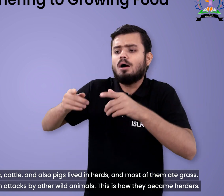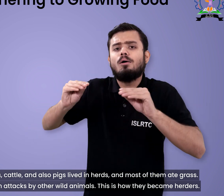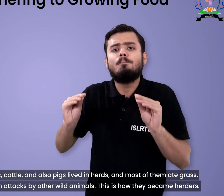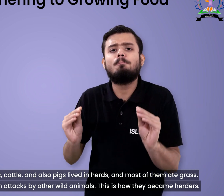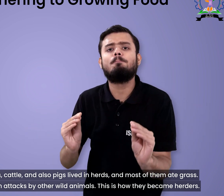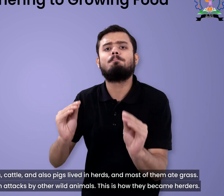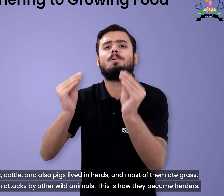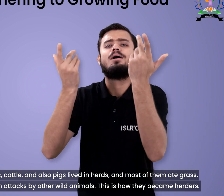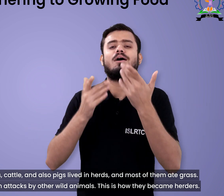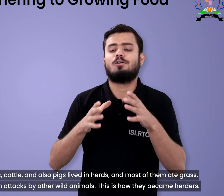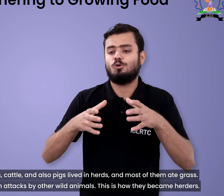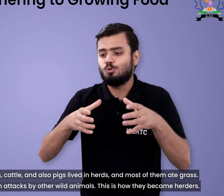became herders.